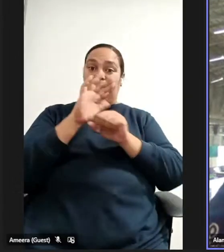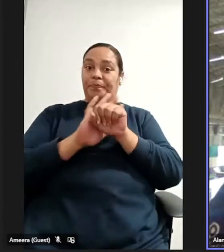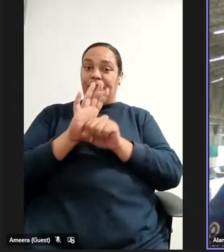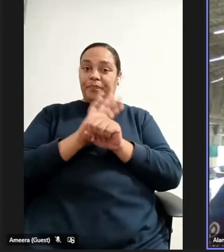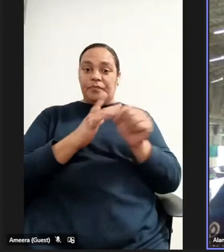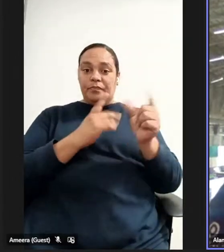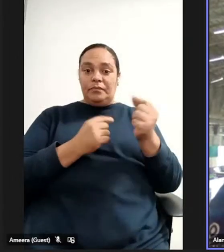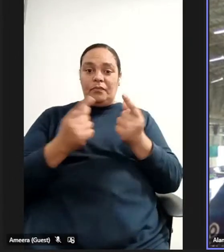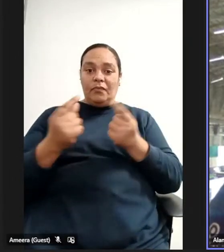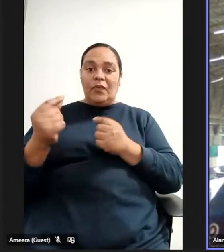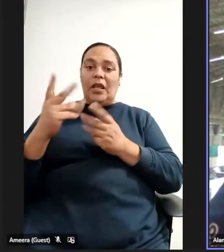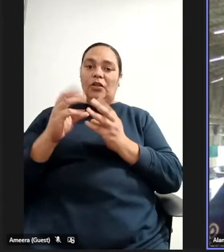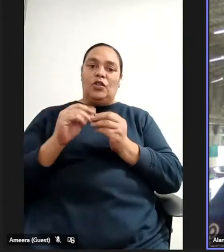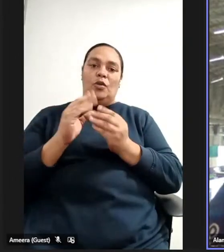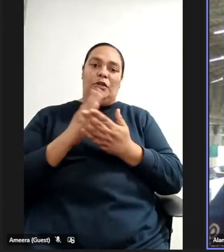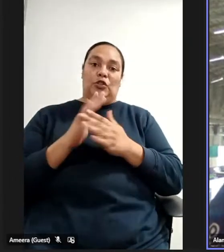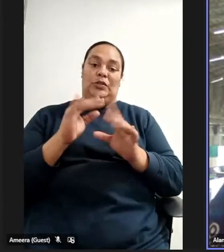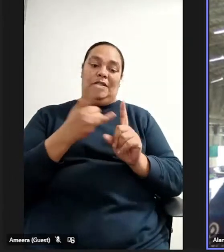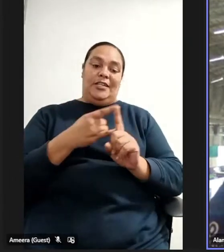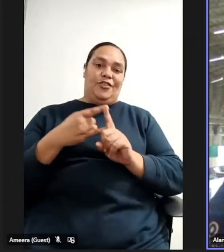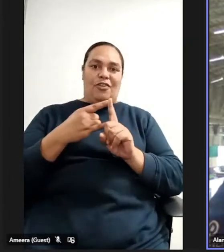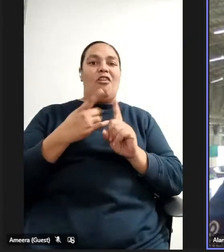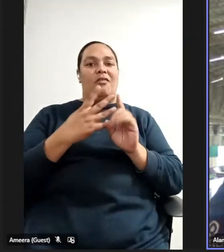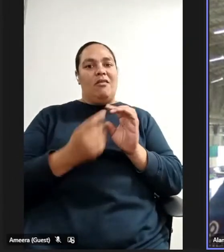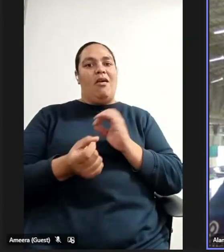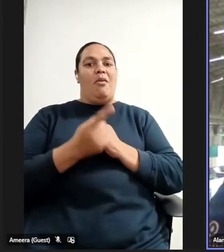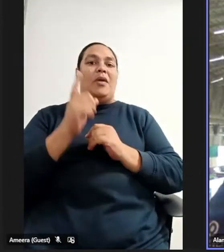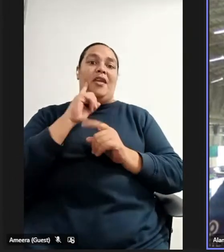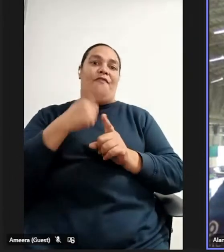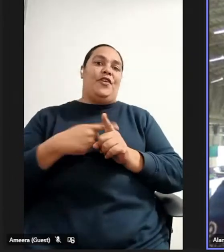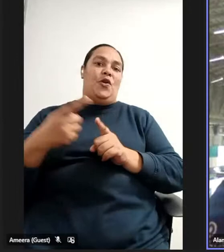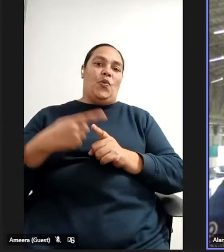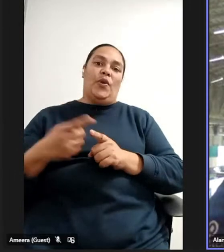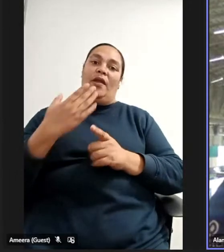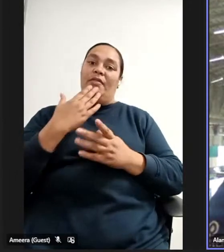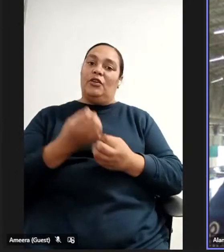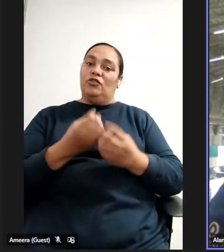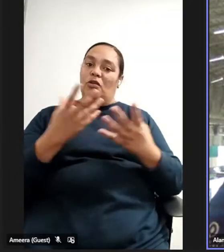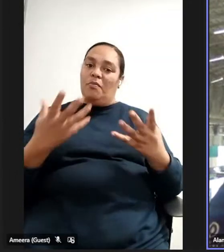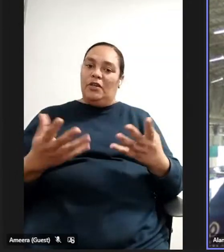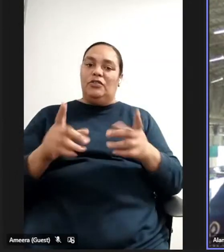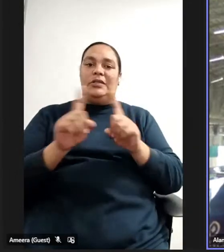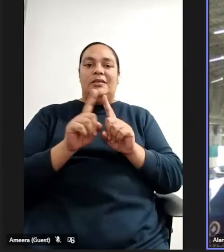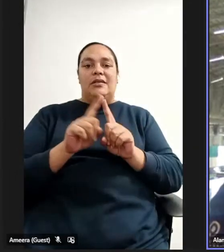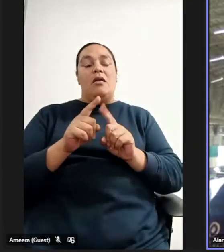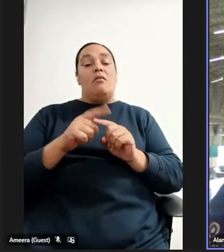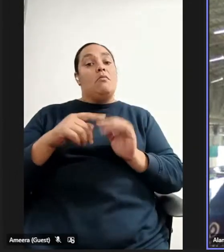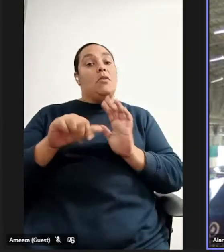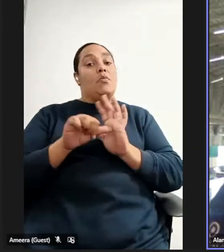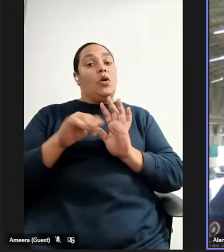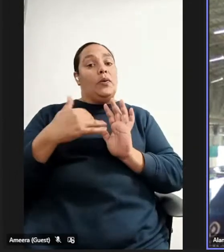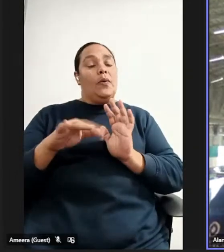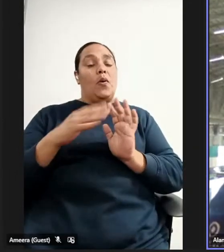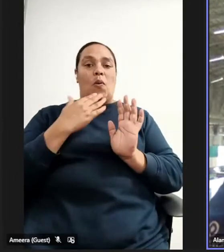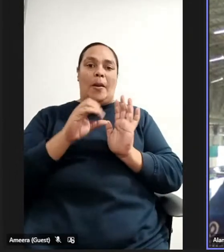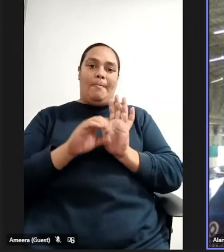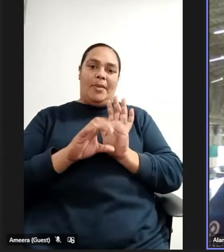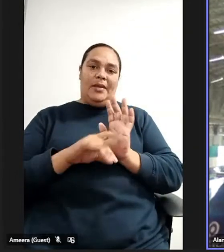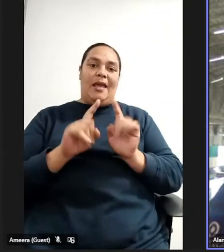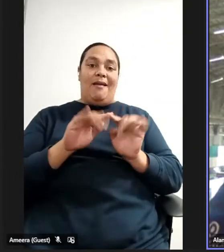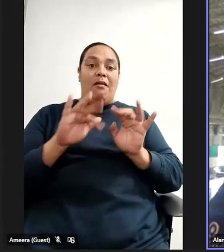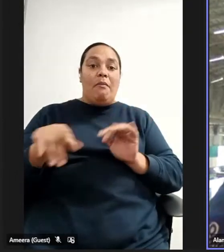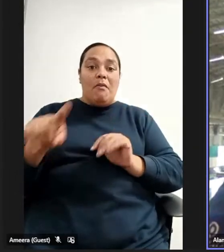this Digicon happens every week. Thank you very much to you. And most importantly, to the media and to the citizens for